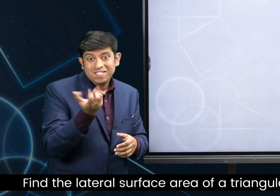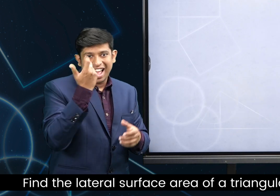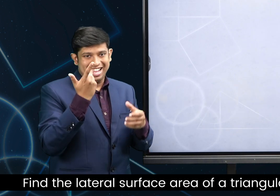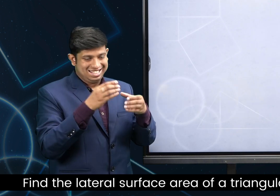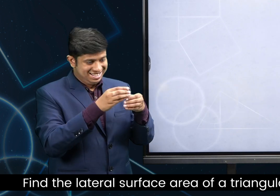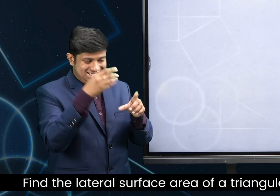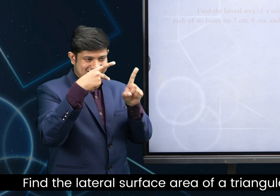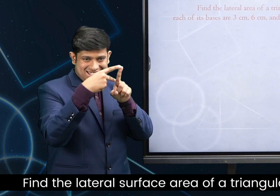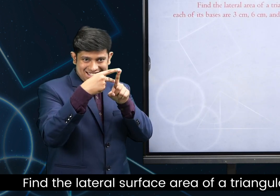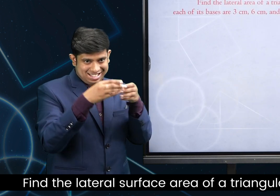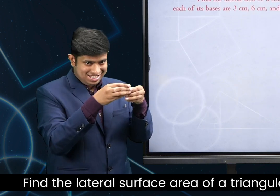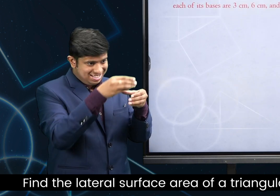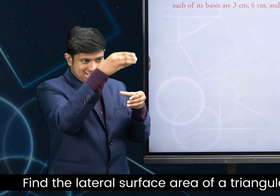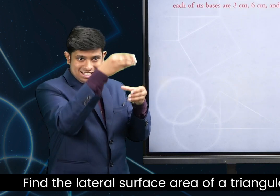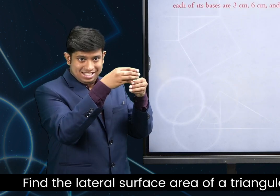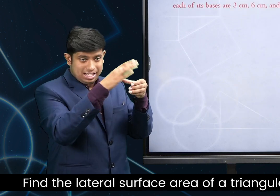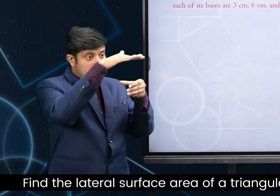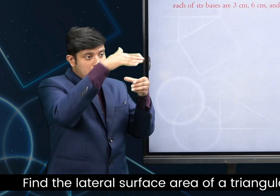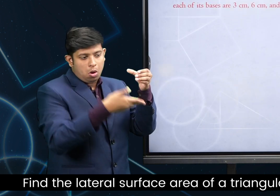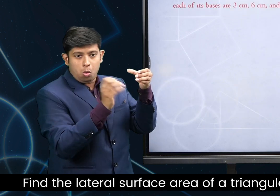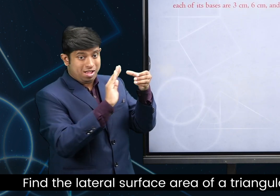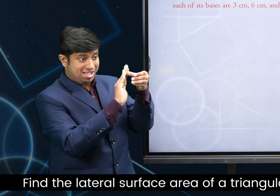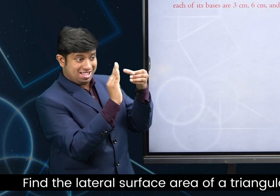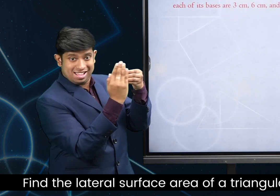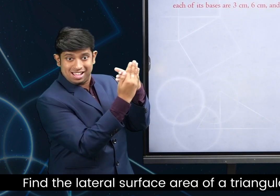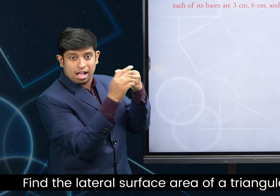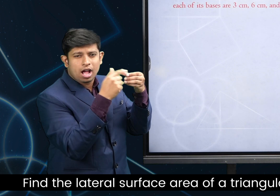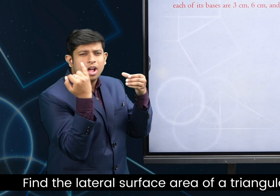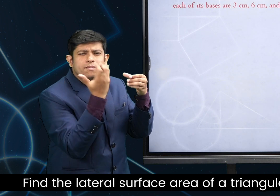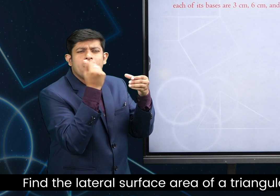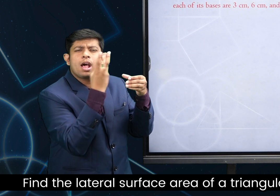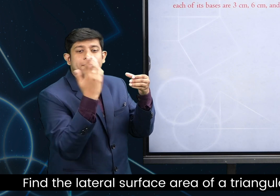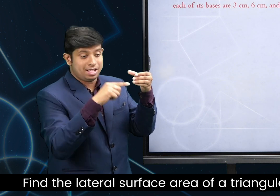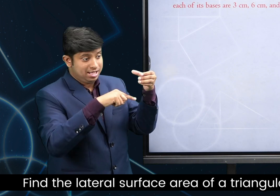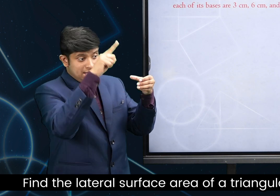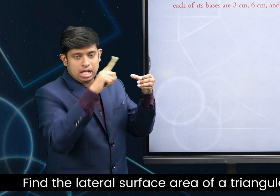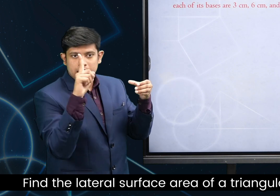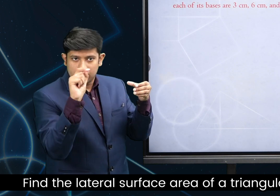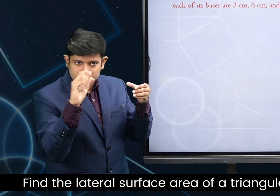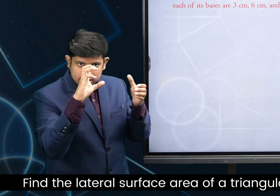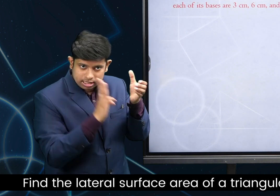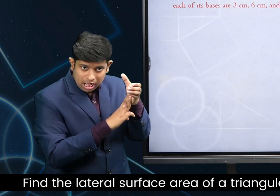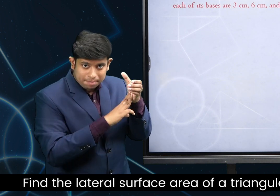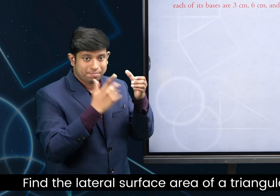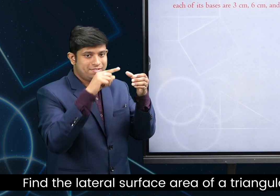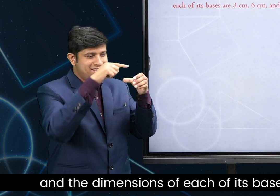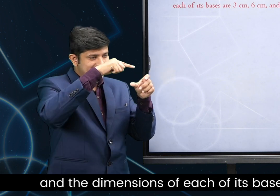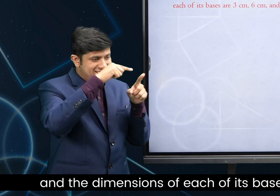Find the lateral surface area of a triangular prism whose height is 10 cm and the